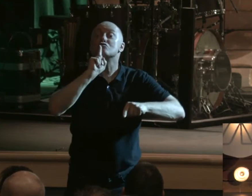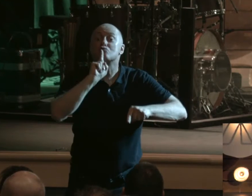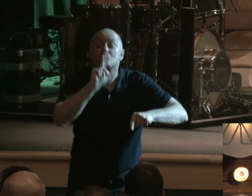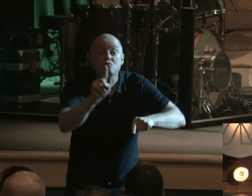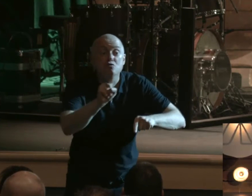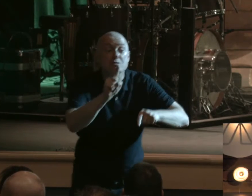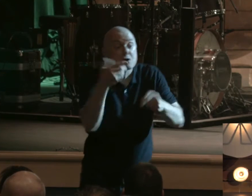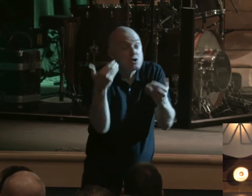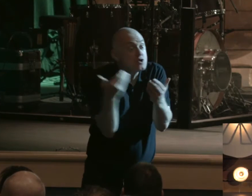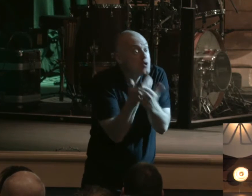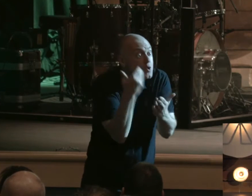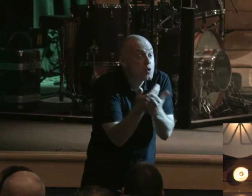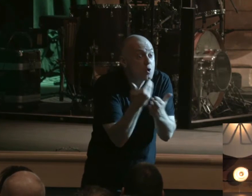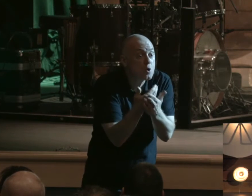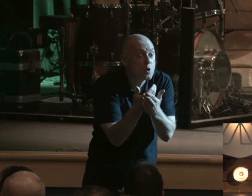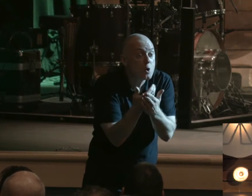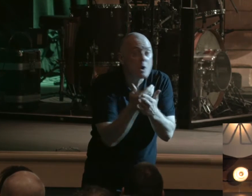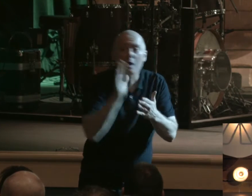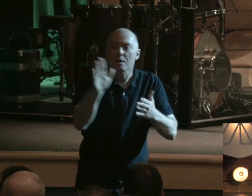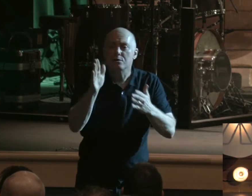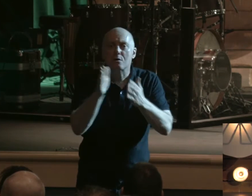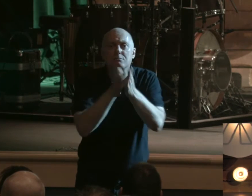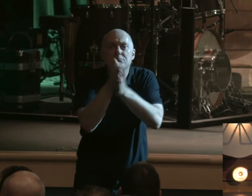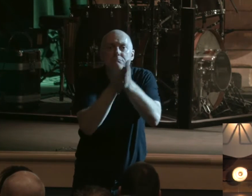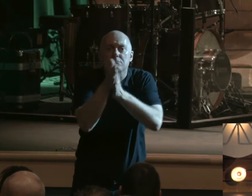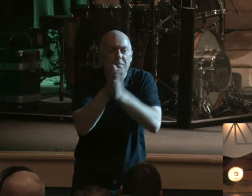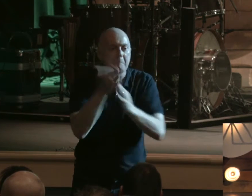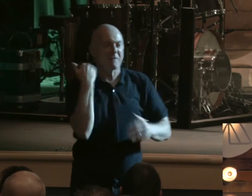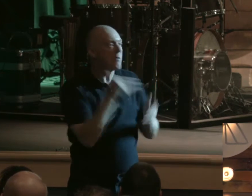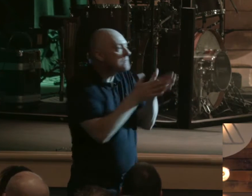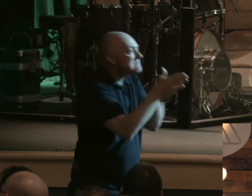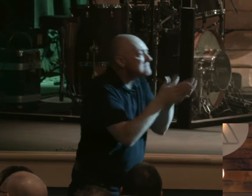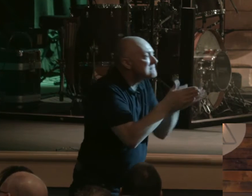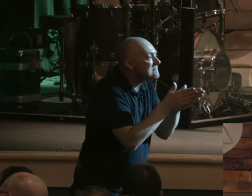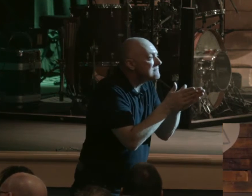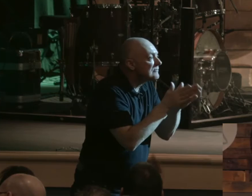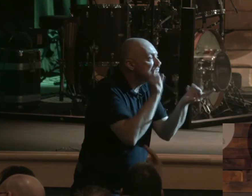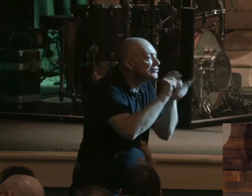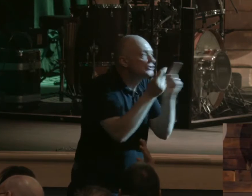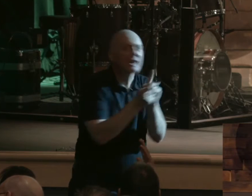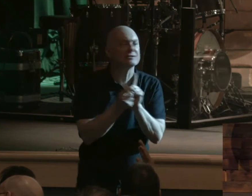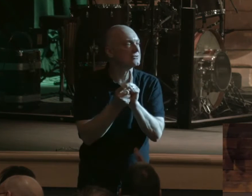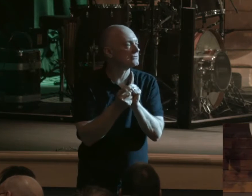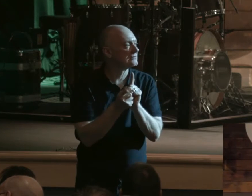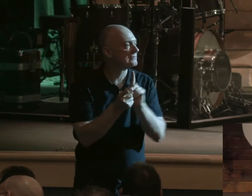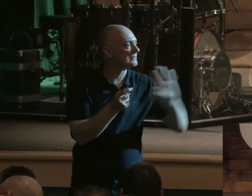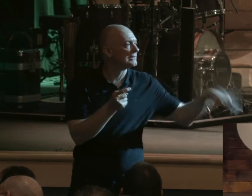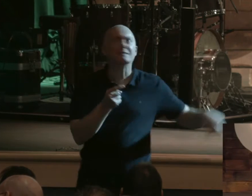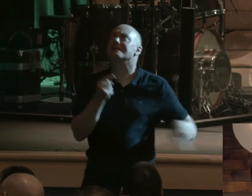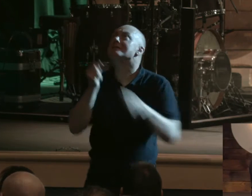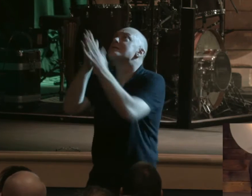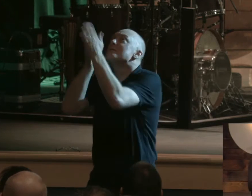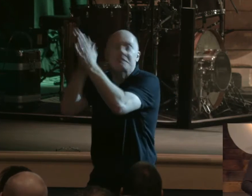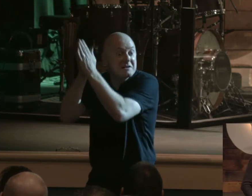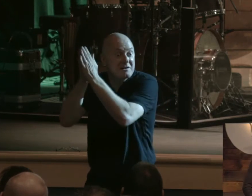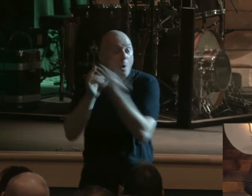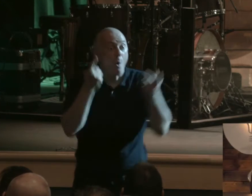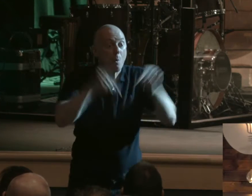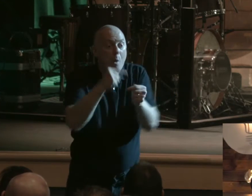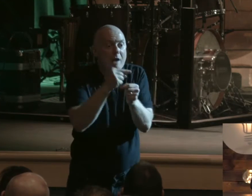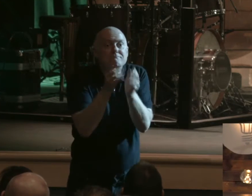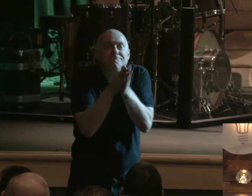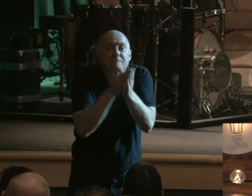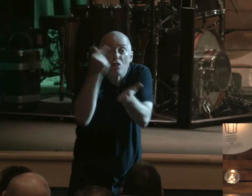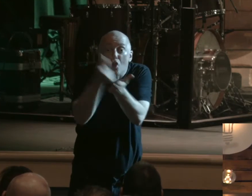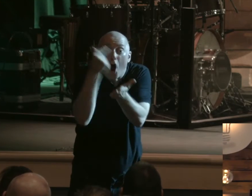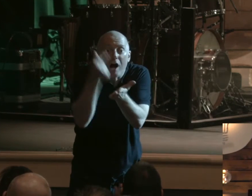new, your motivation is to be the Lord Jesus Christ. When your motivation is the gospel,